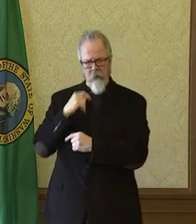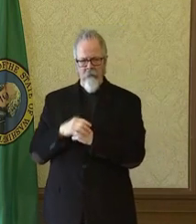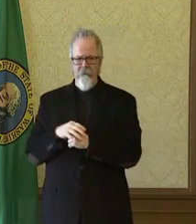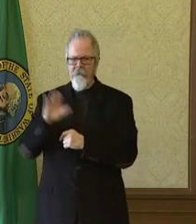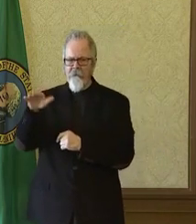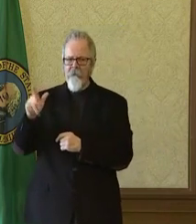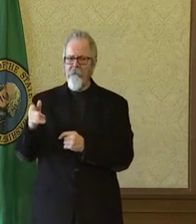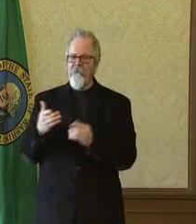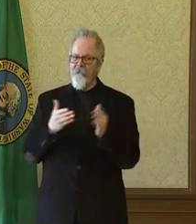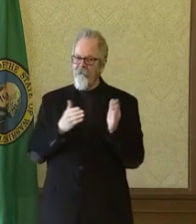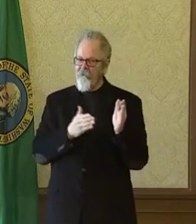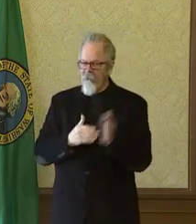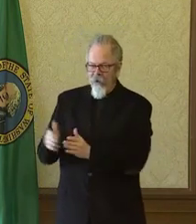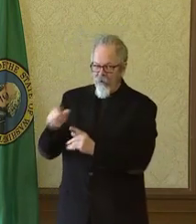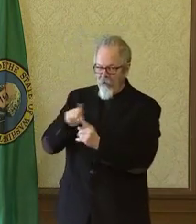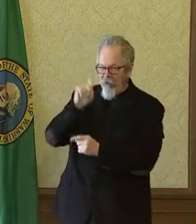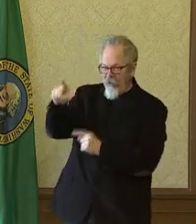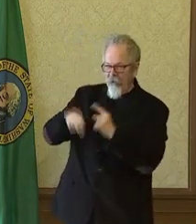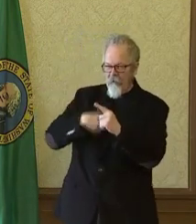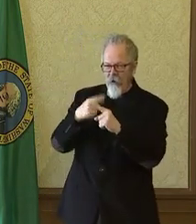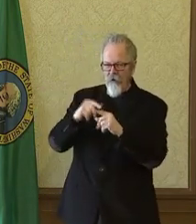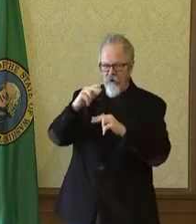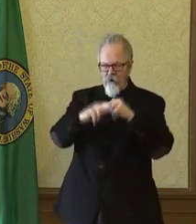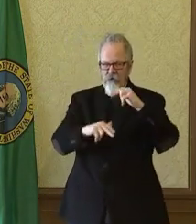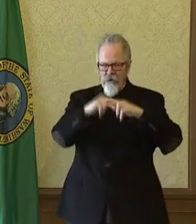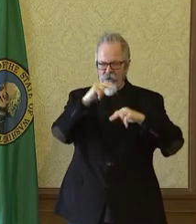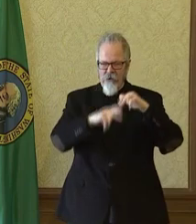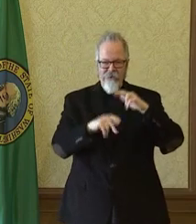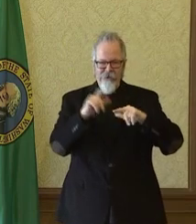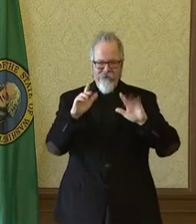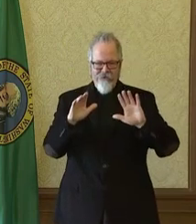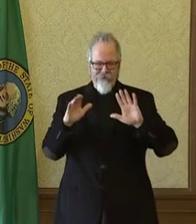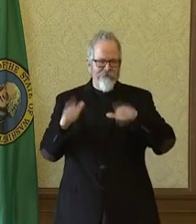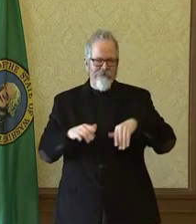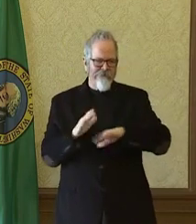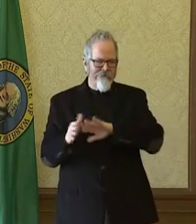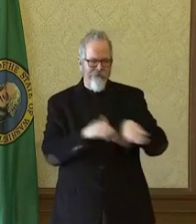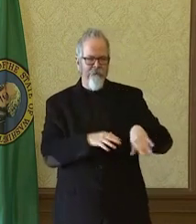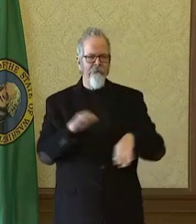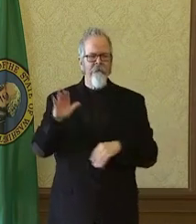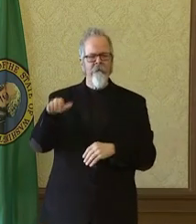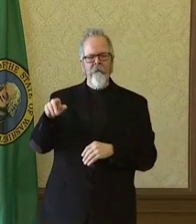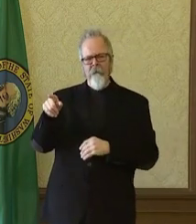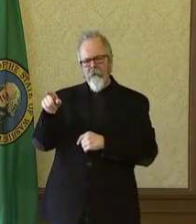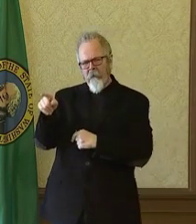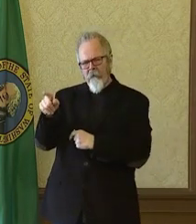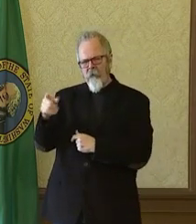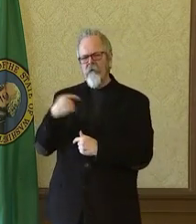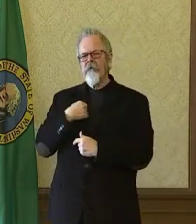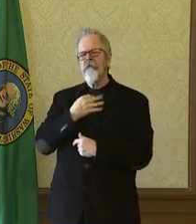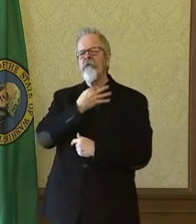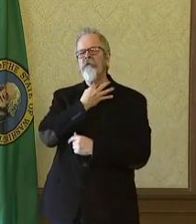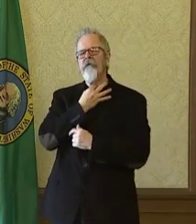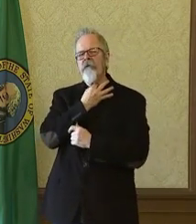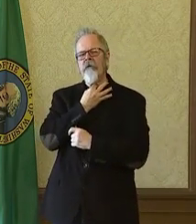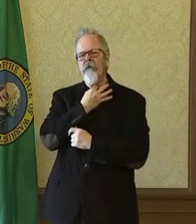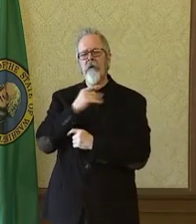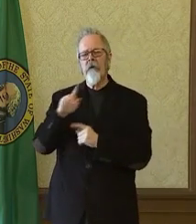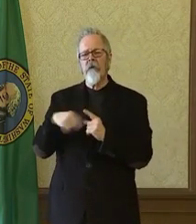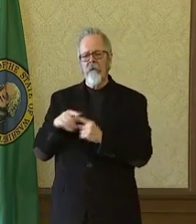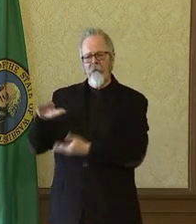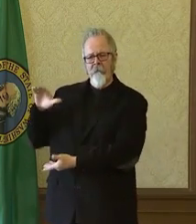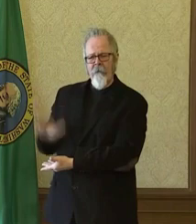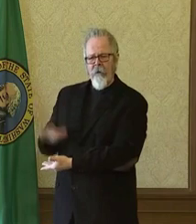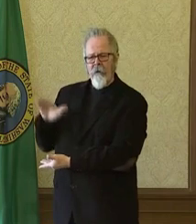to stockpile, and in that stockpile was included 20 ventilators that came to Yakima and then we gave back. So I just wanted to see if you could